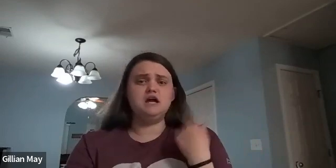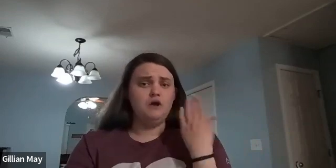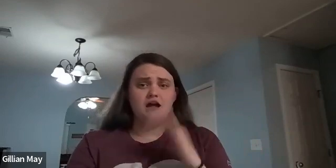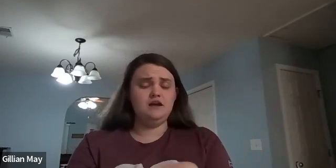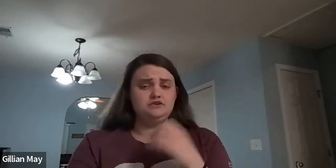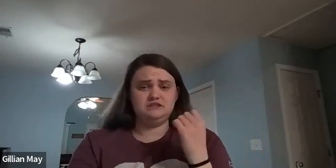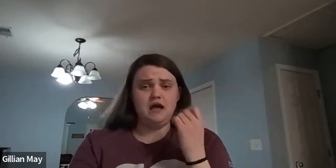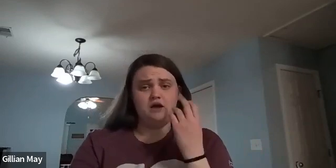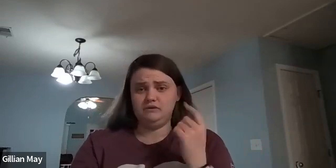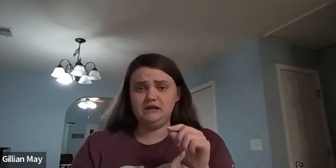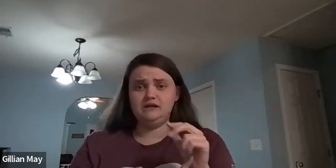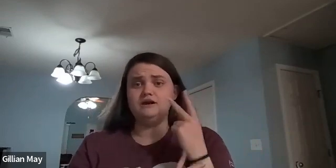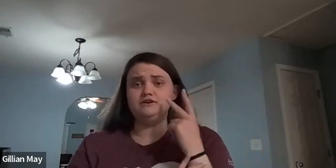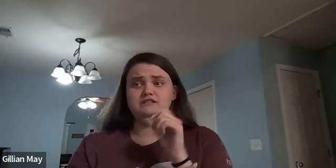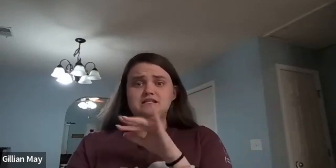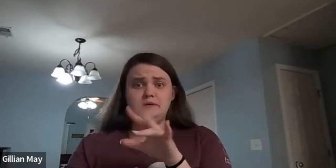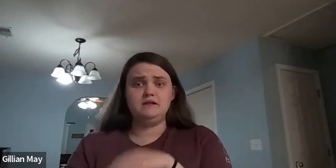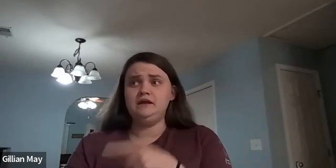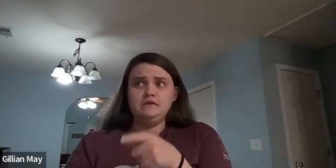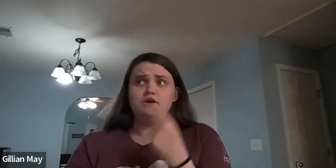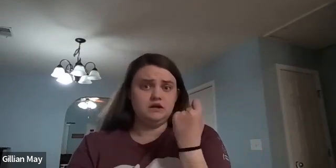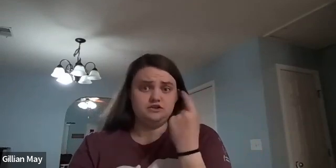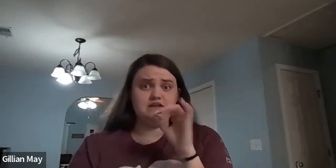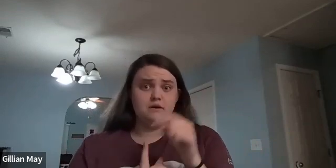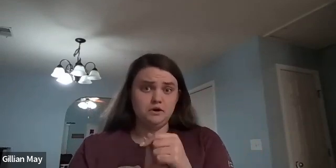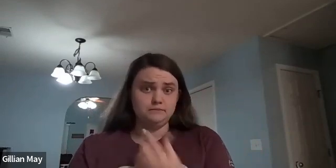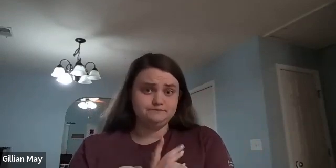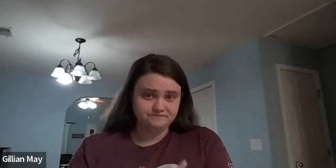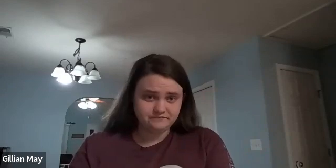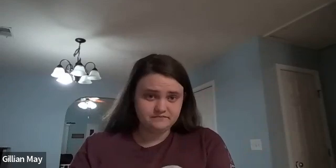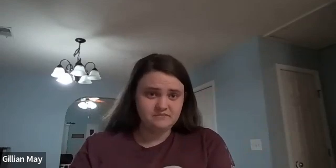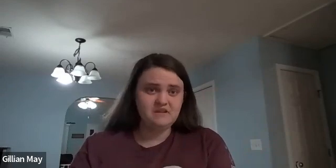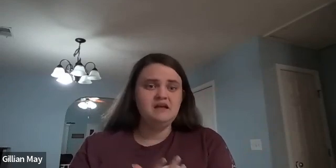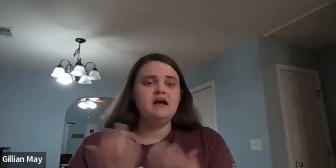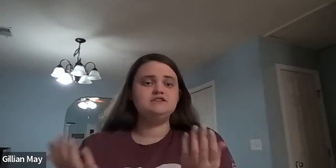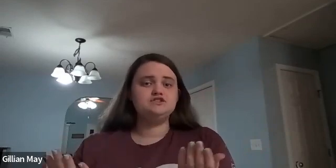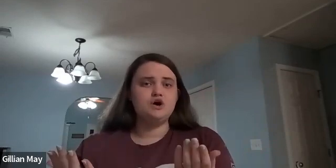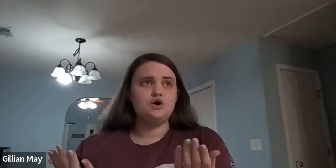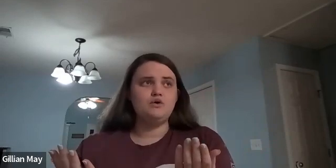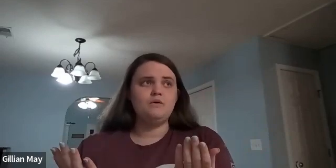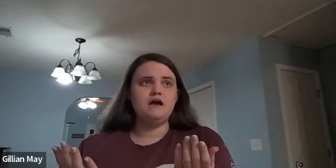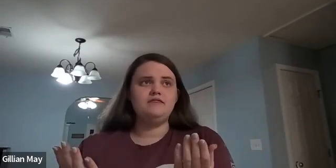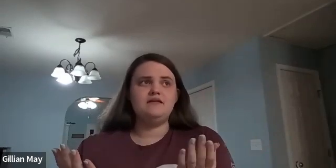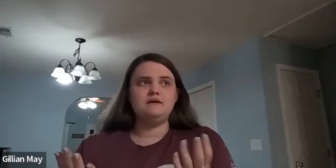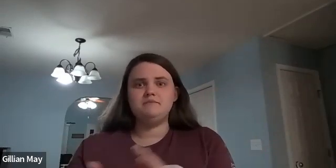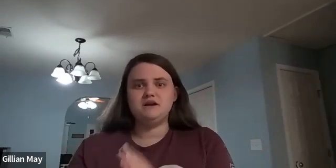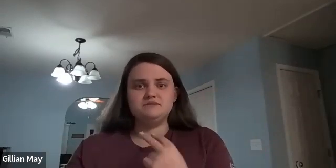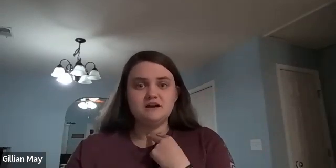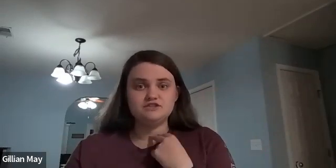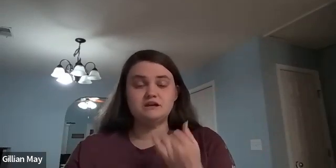not know how to read or understand spelling, they're not gonna understand that word. And then they might become stuck. So like if